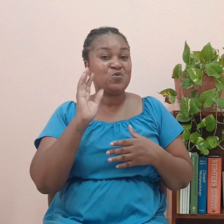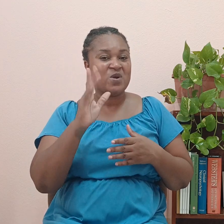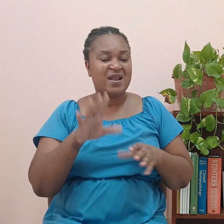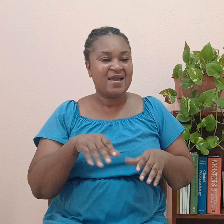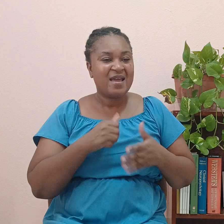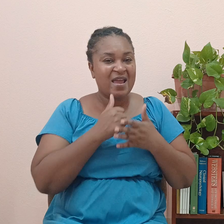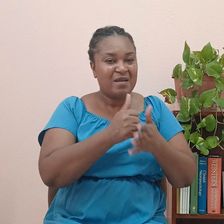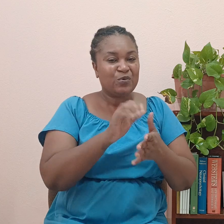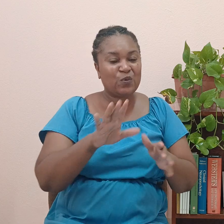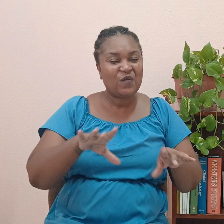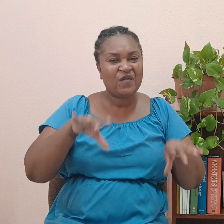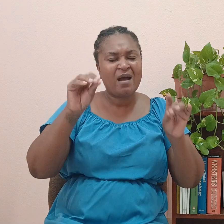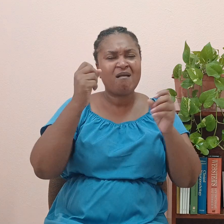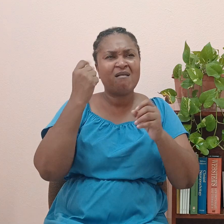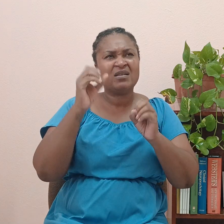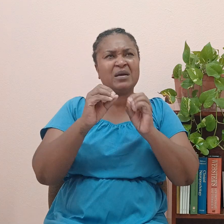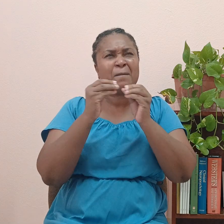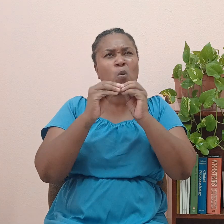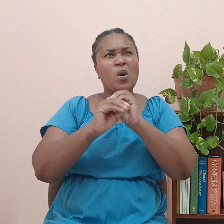more information.